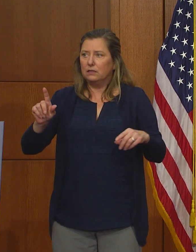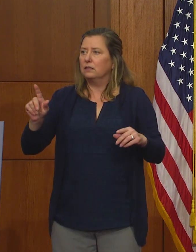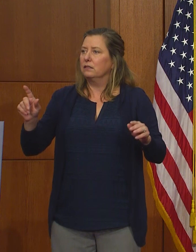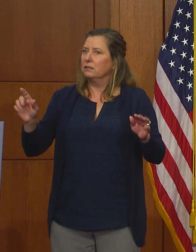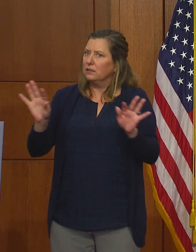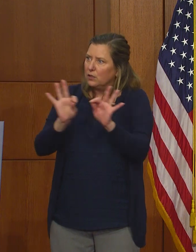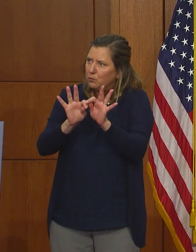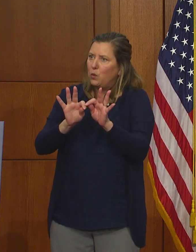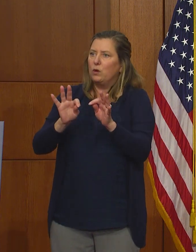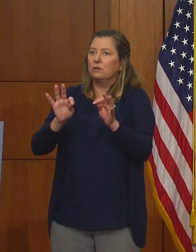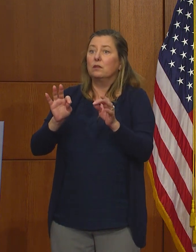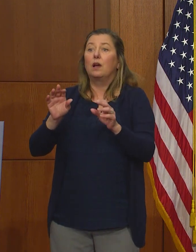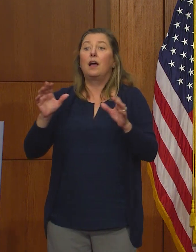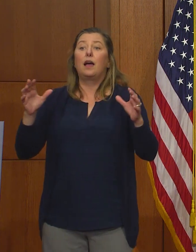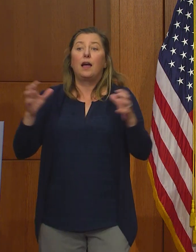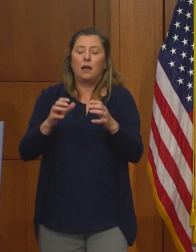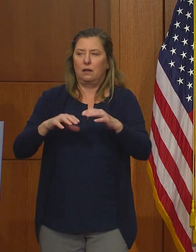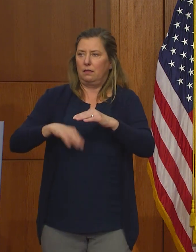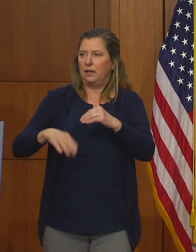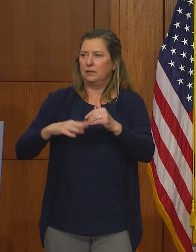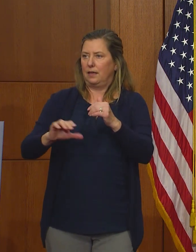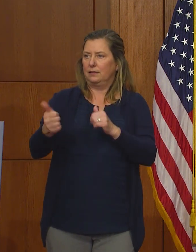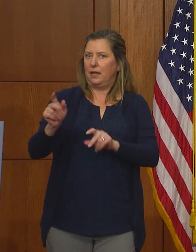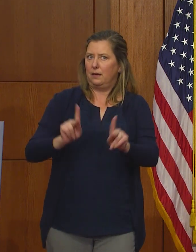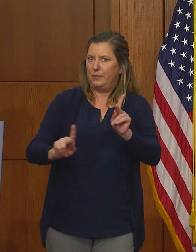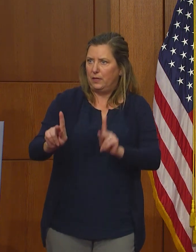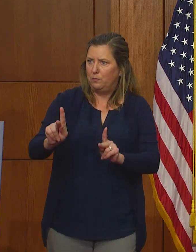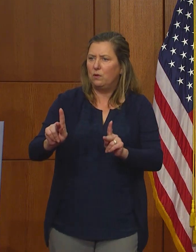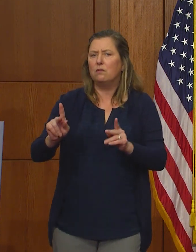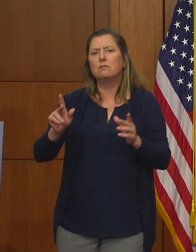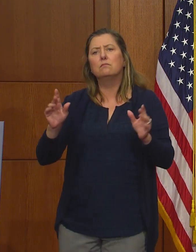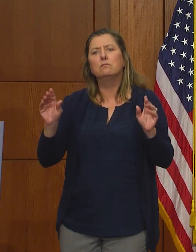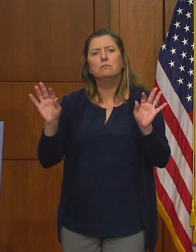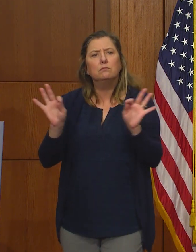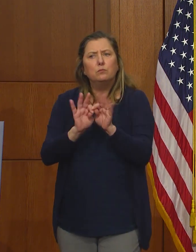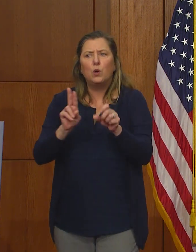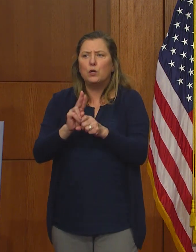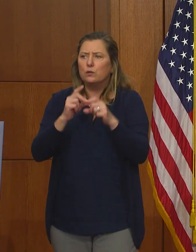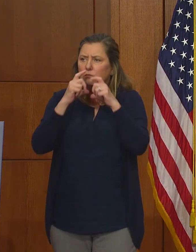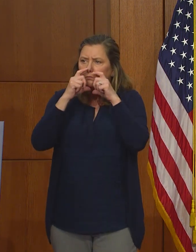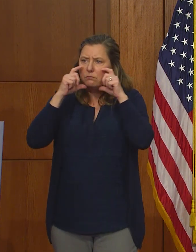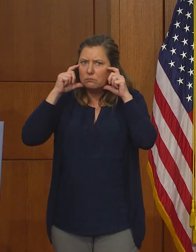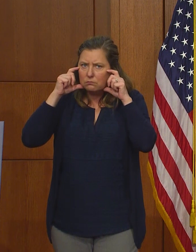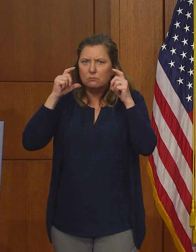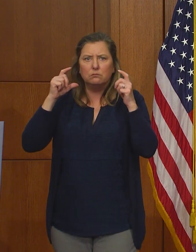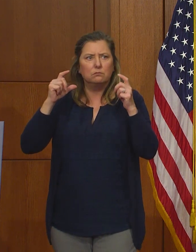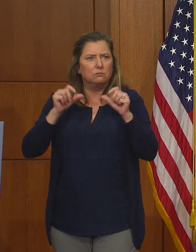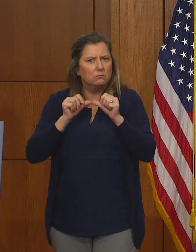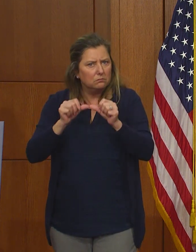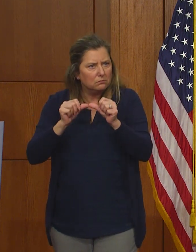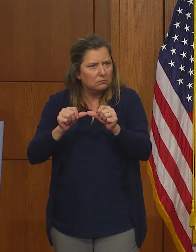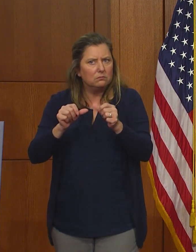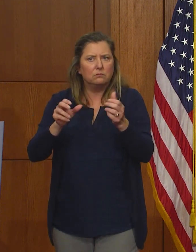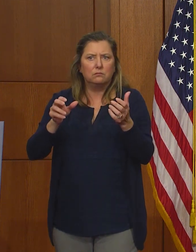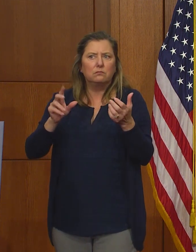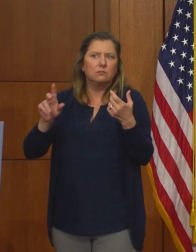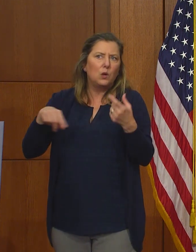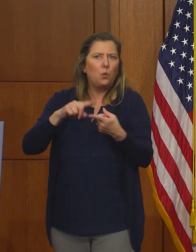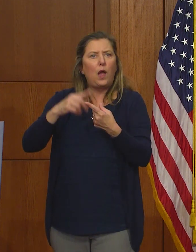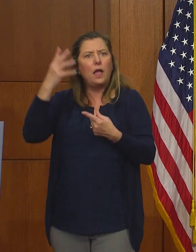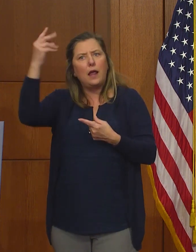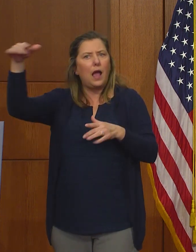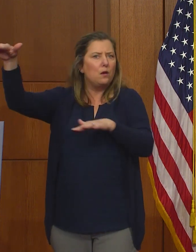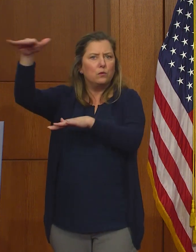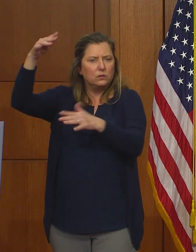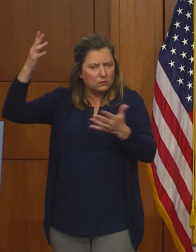to stay in gatherings of less than 10 people. Continue to wear your facial protection when you're out.